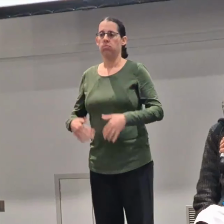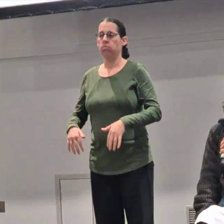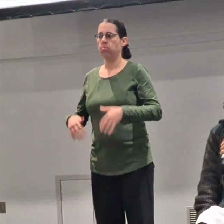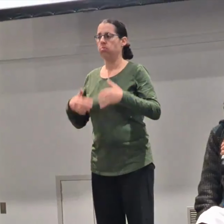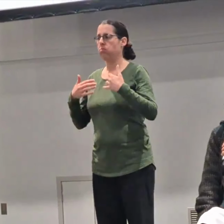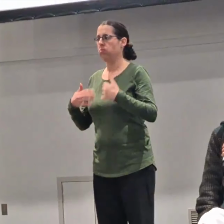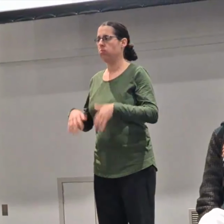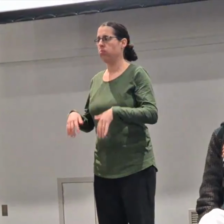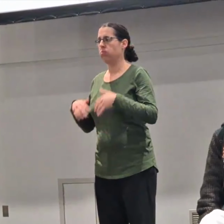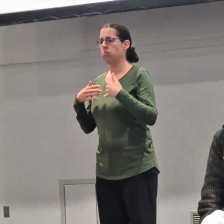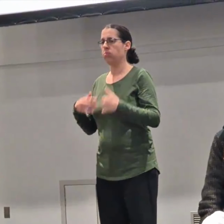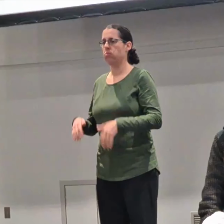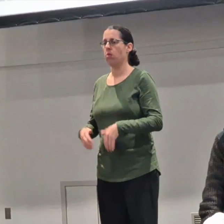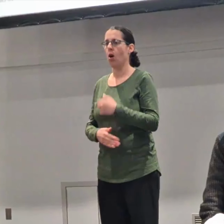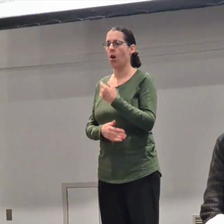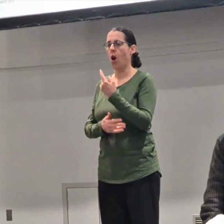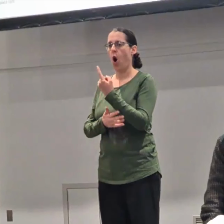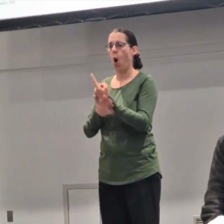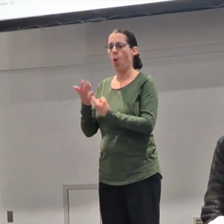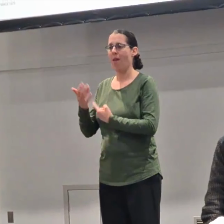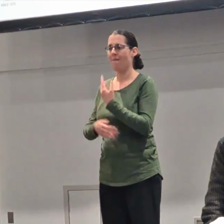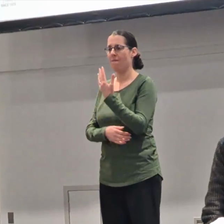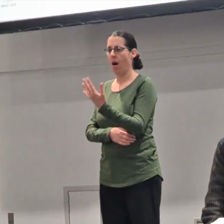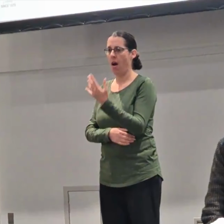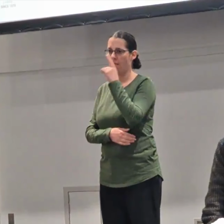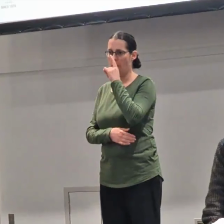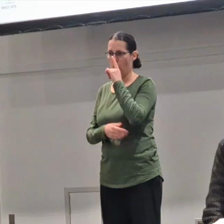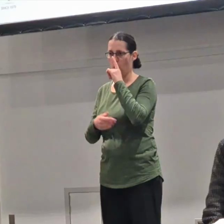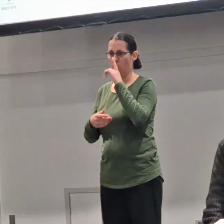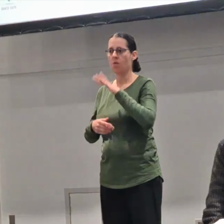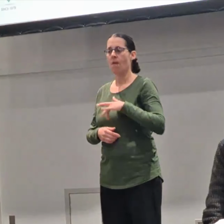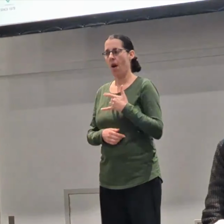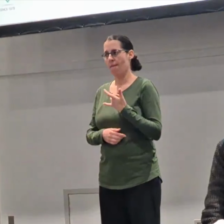but only five people were still alive.